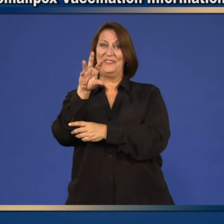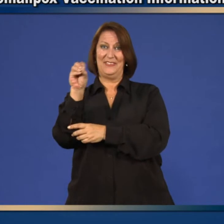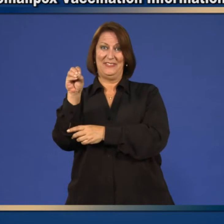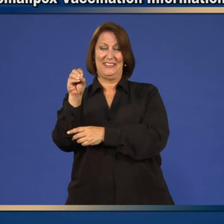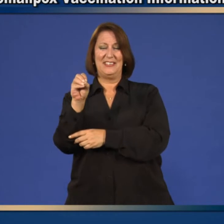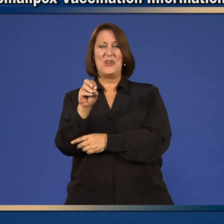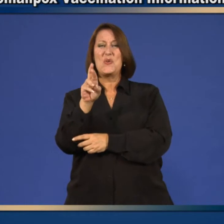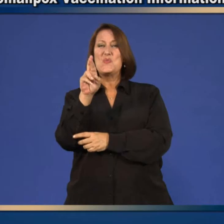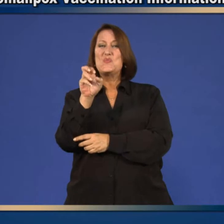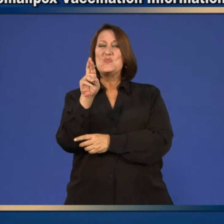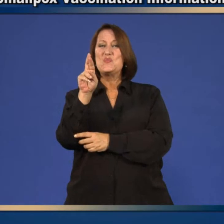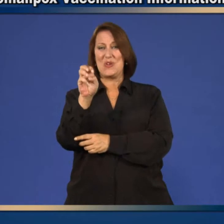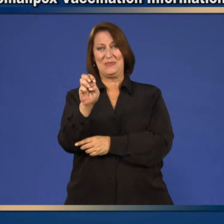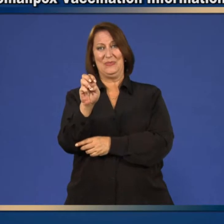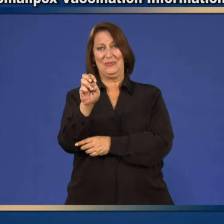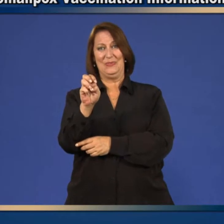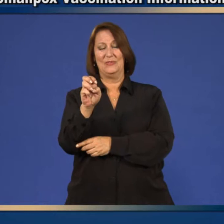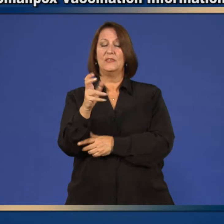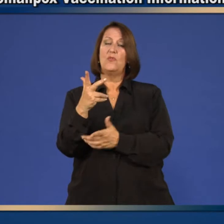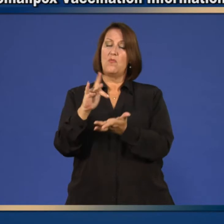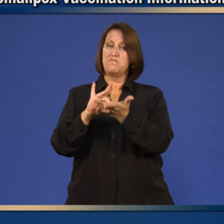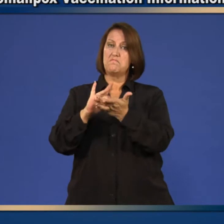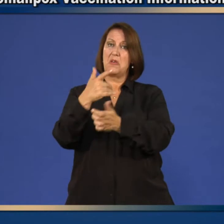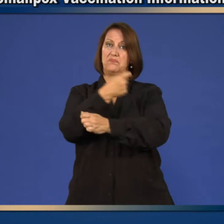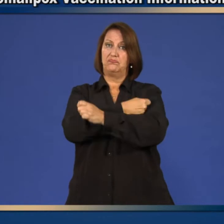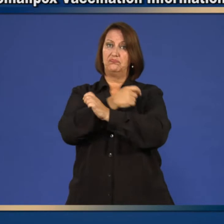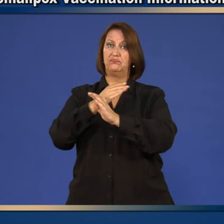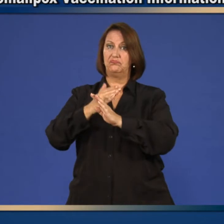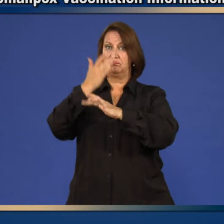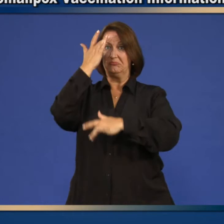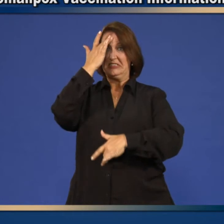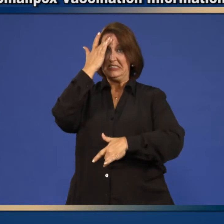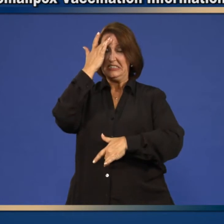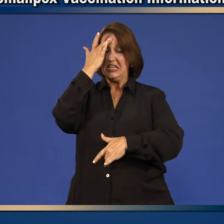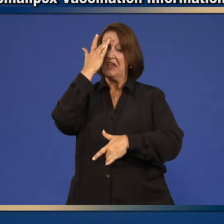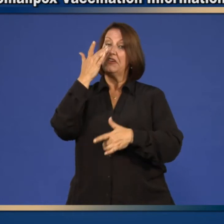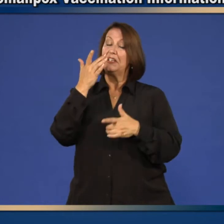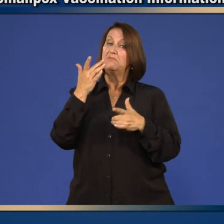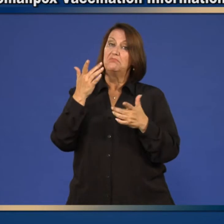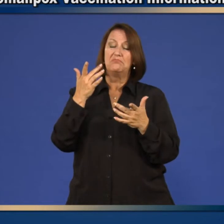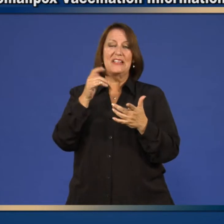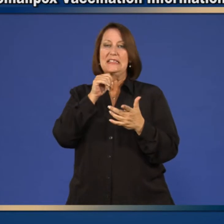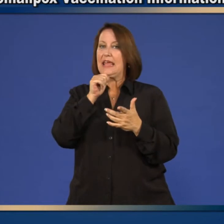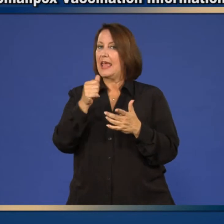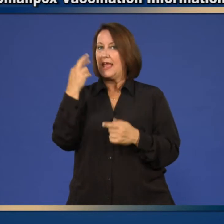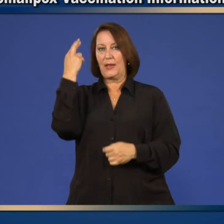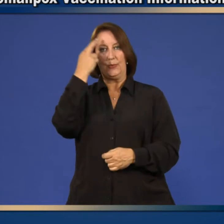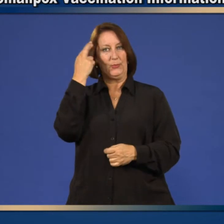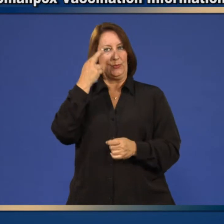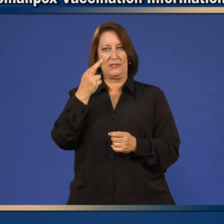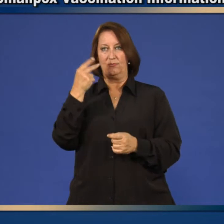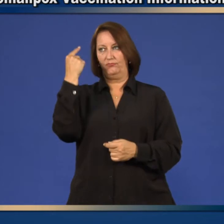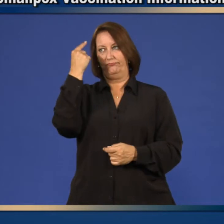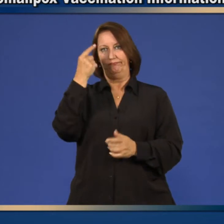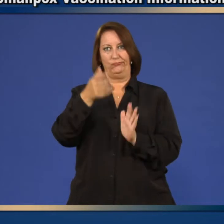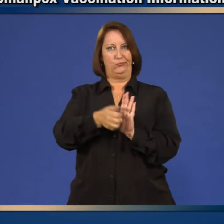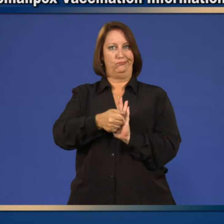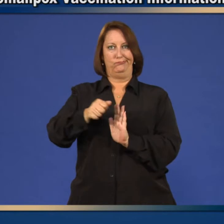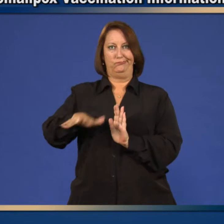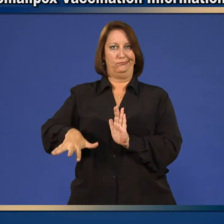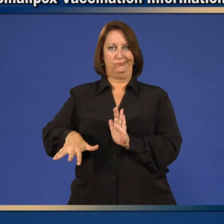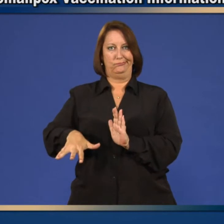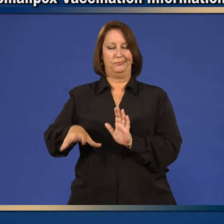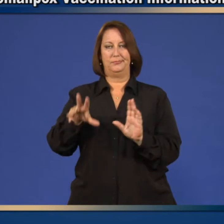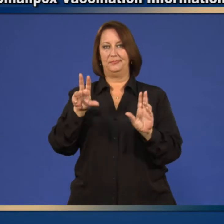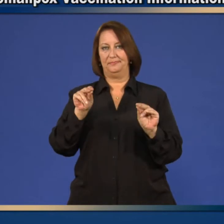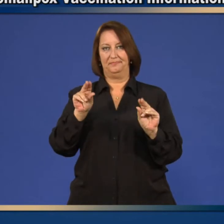Because fetal vaccinia is so rare, smallpox vaccination during pregnancy should not be a reason to